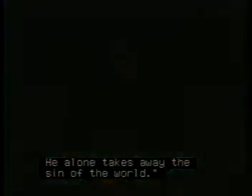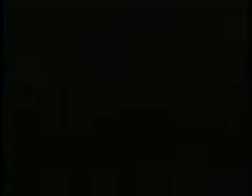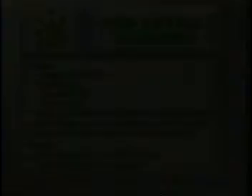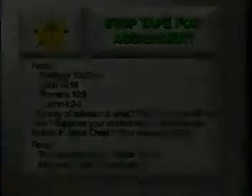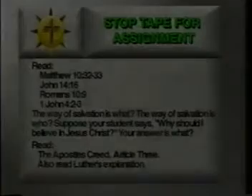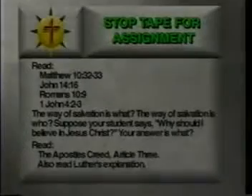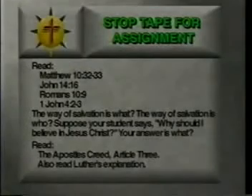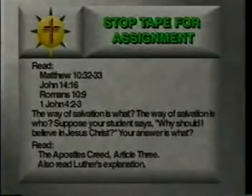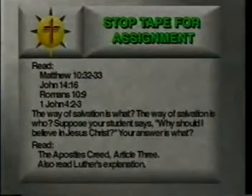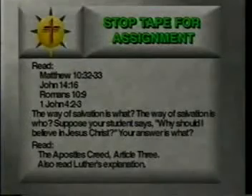It, and